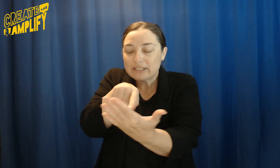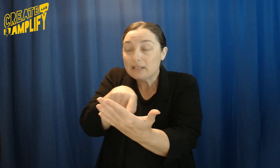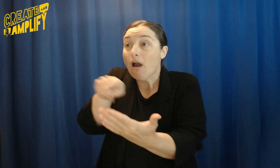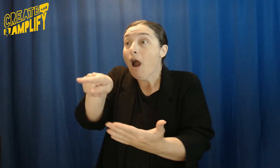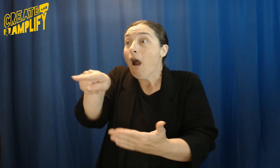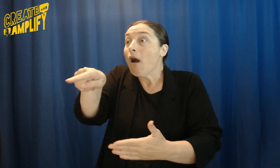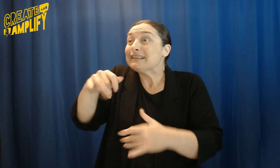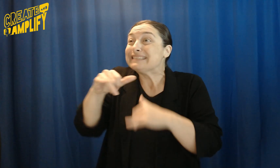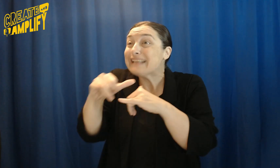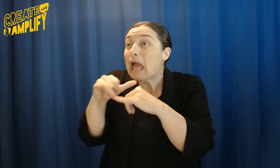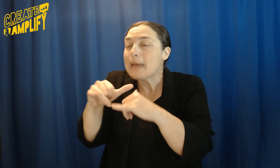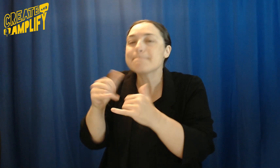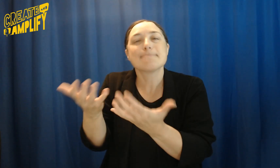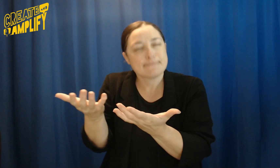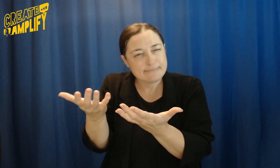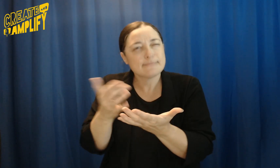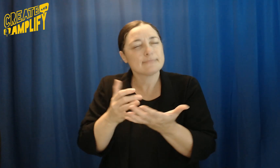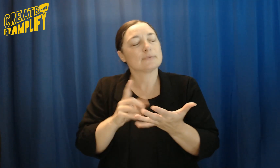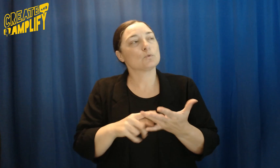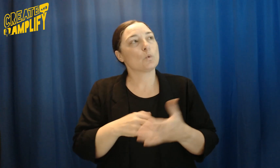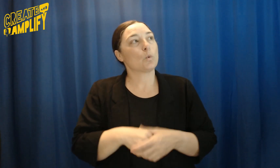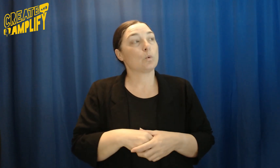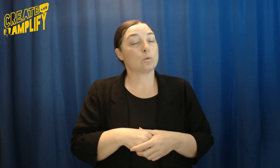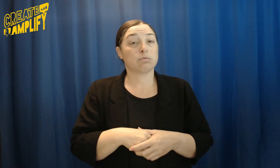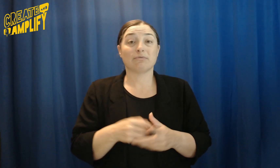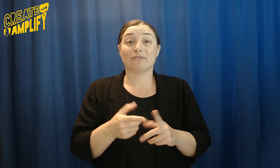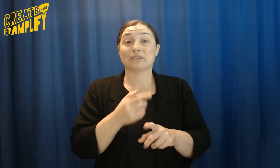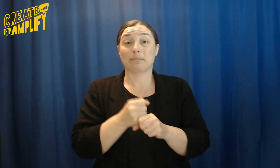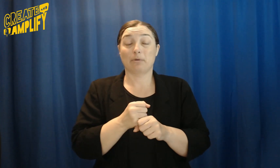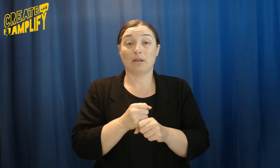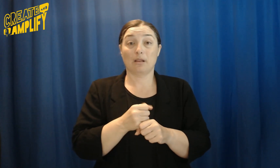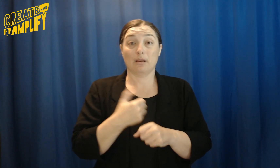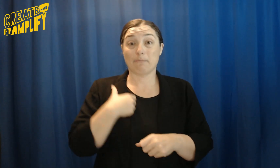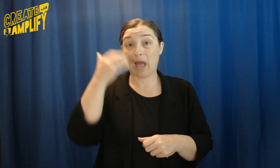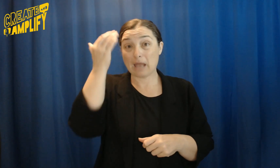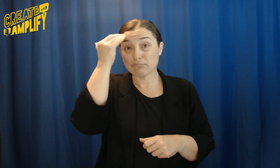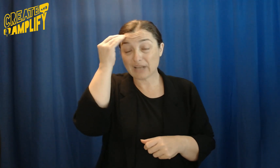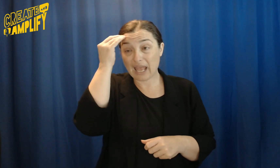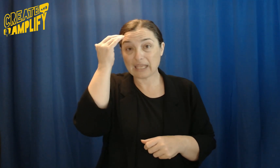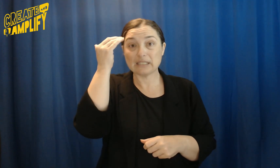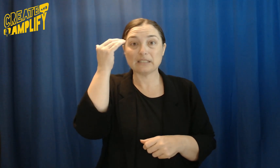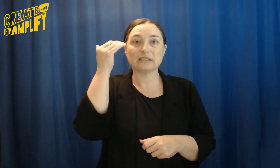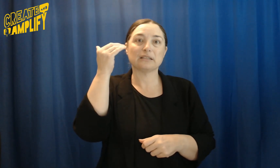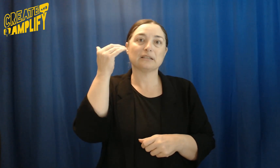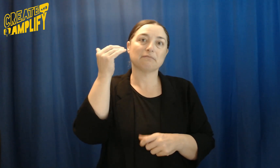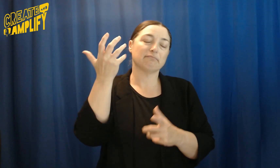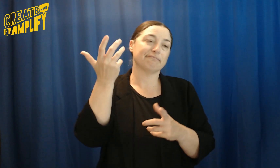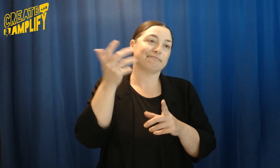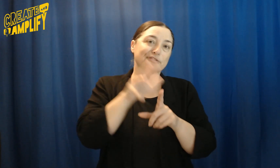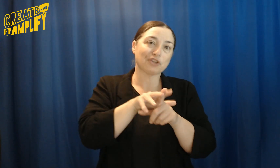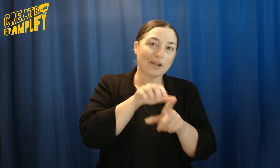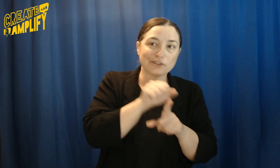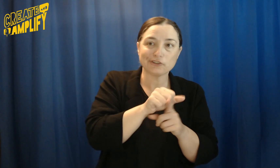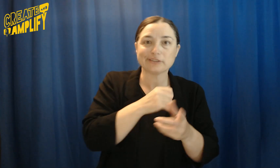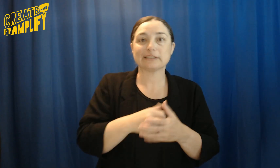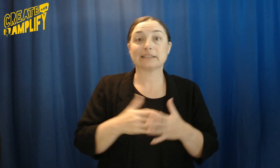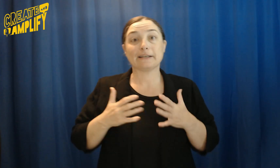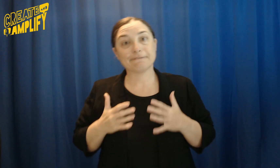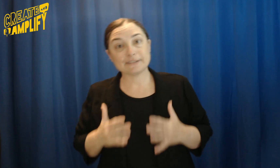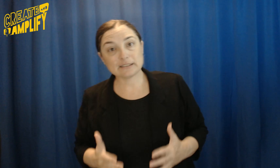the intersections, like undiagnosed, all my brain stuff, invisible physical disabilities, activism, having a